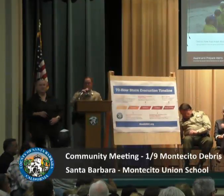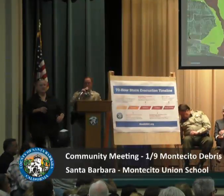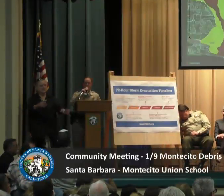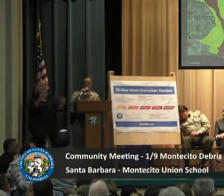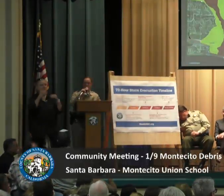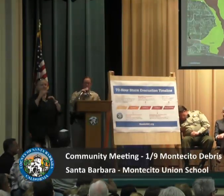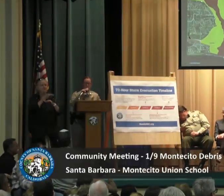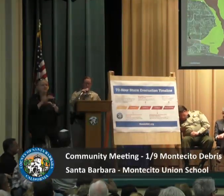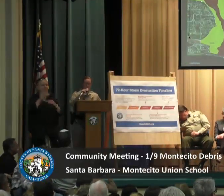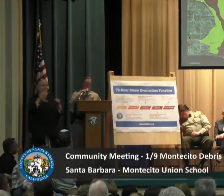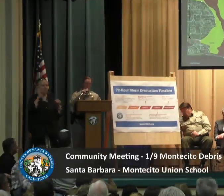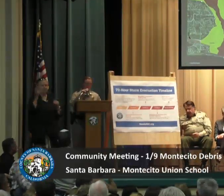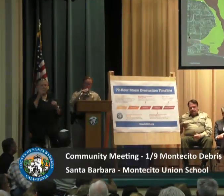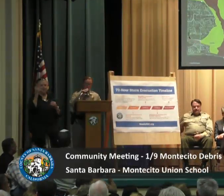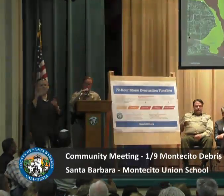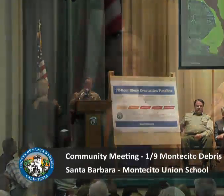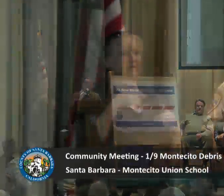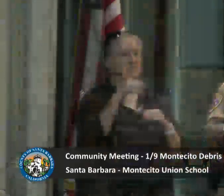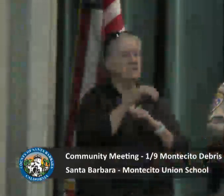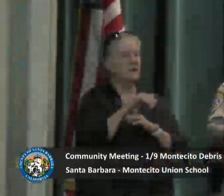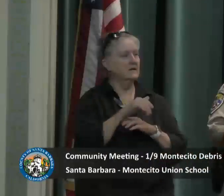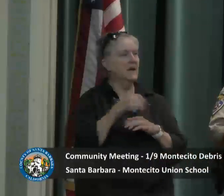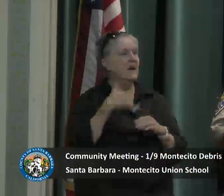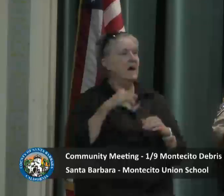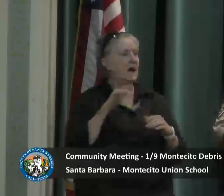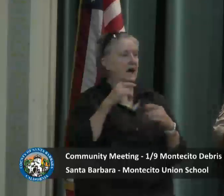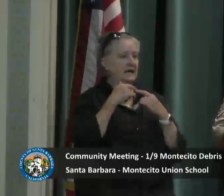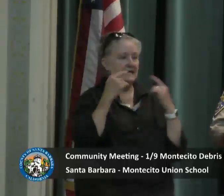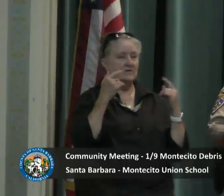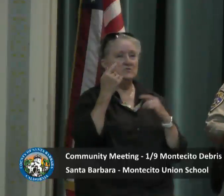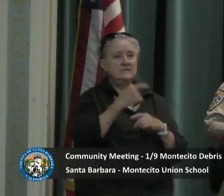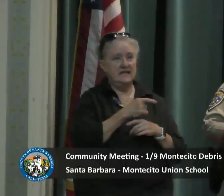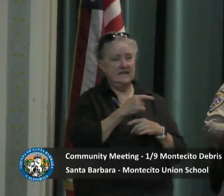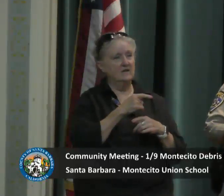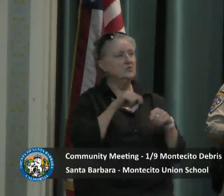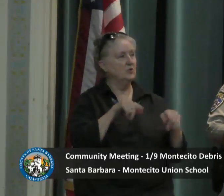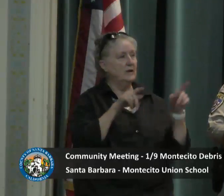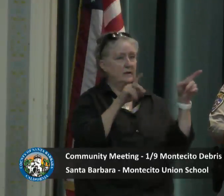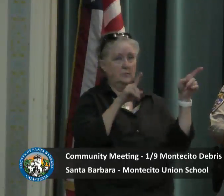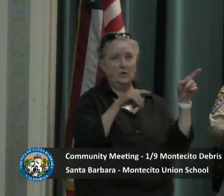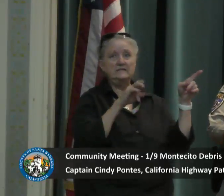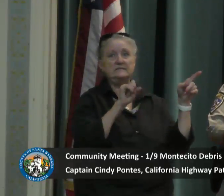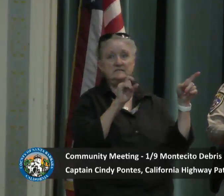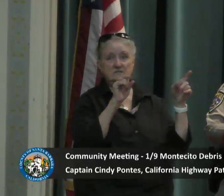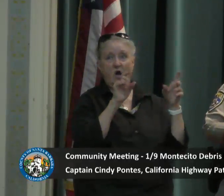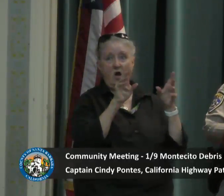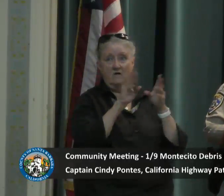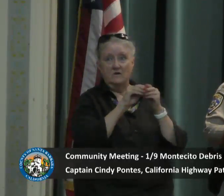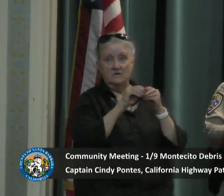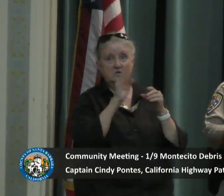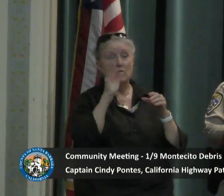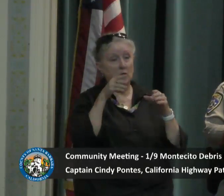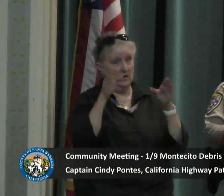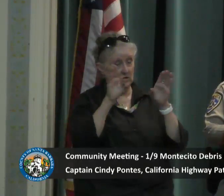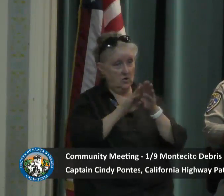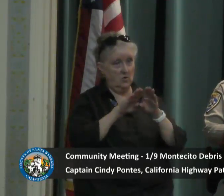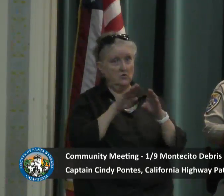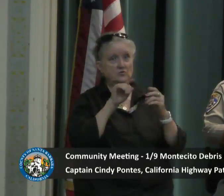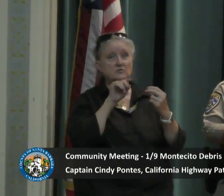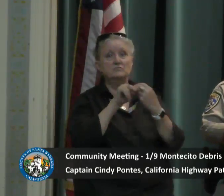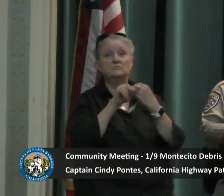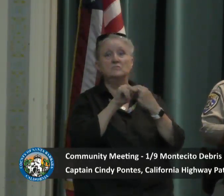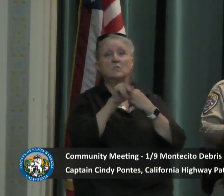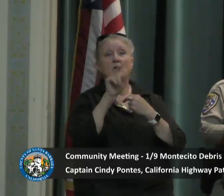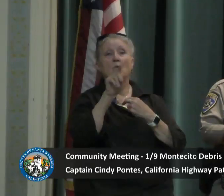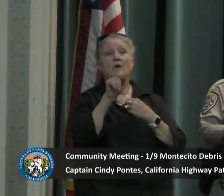Good evening. Thank you all for being here tonight. I announced today at the press conference that we will close the 101 northbound